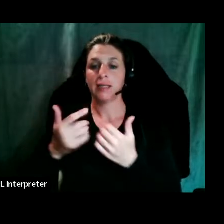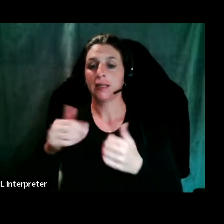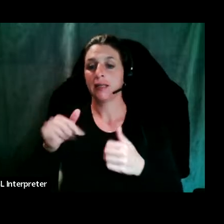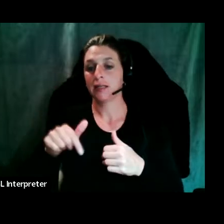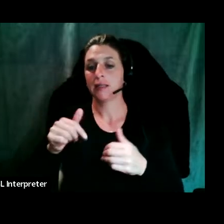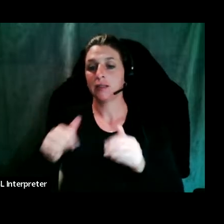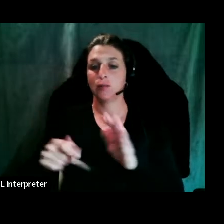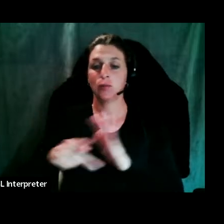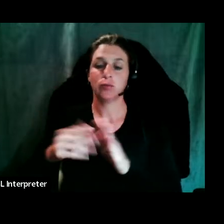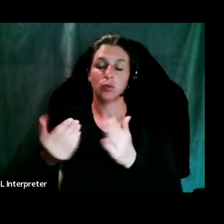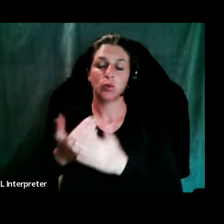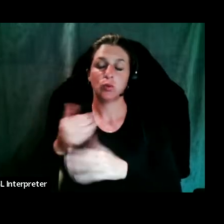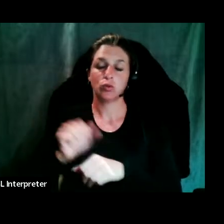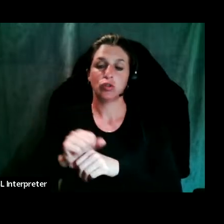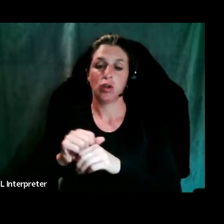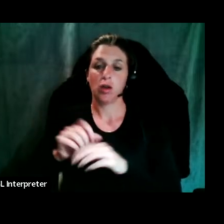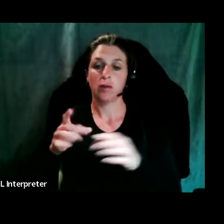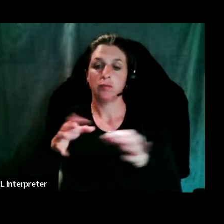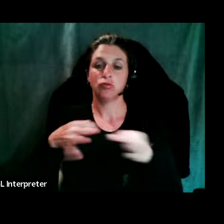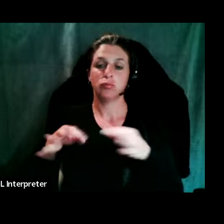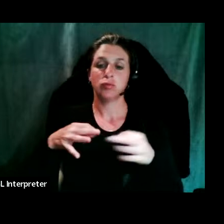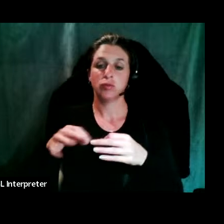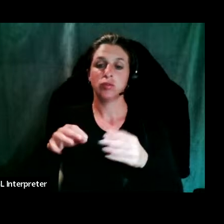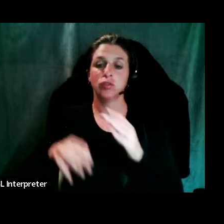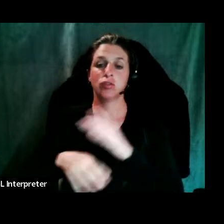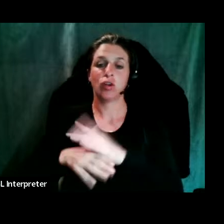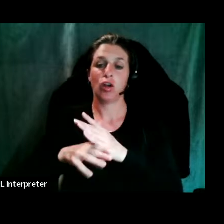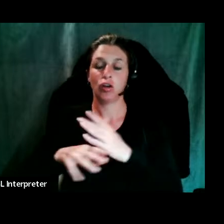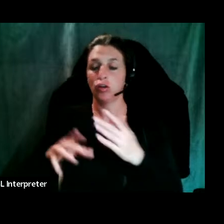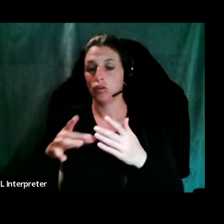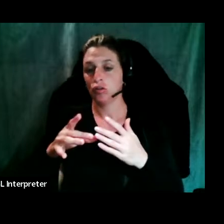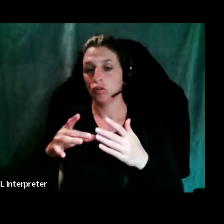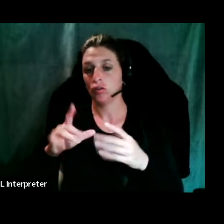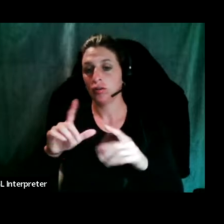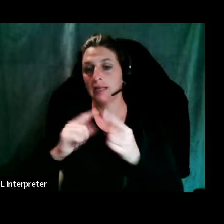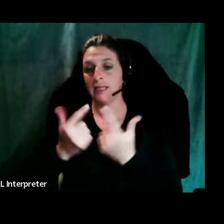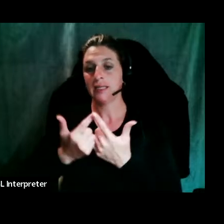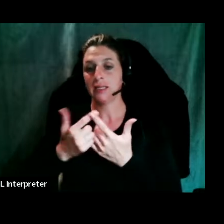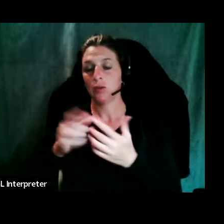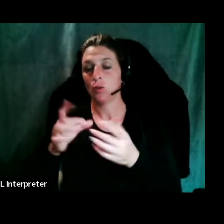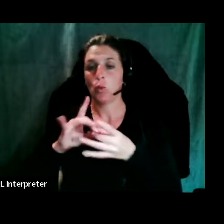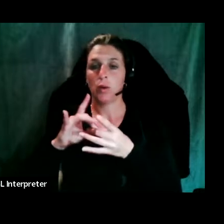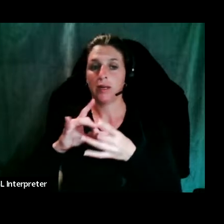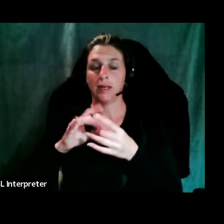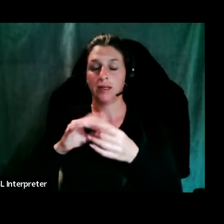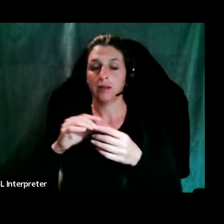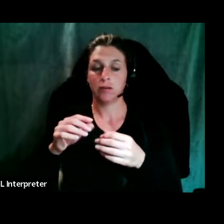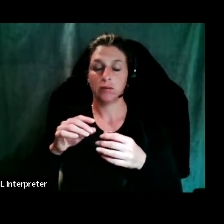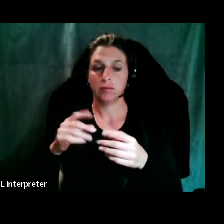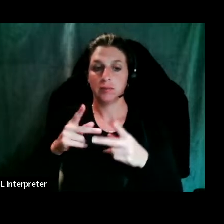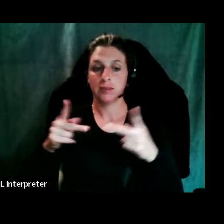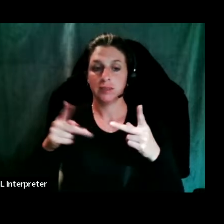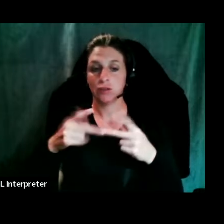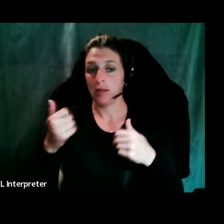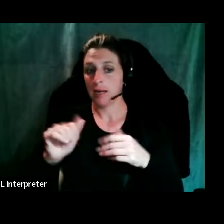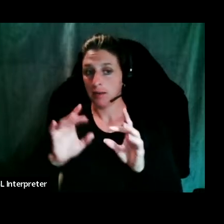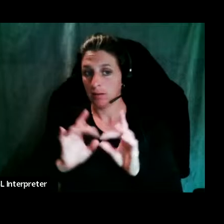new job description, the soccer league coordinator position. Thank you. Are there any comments from the board?